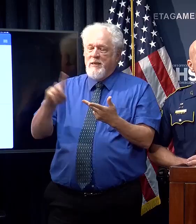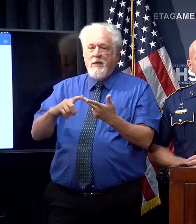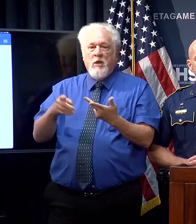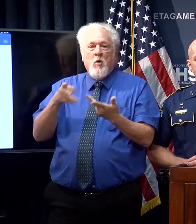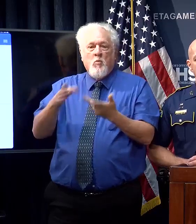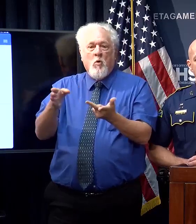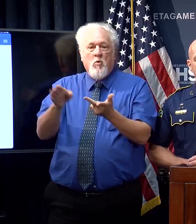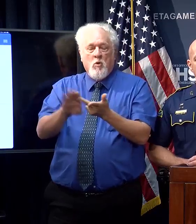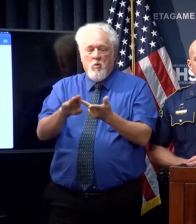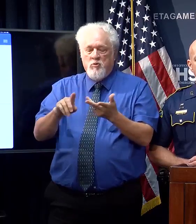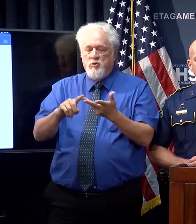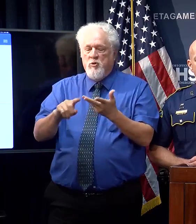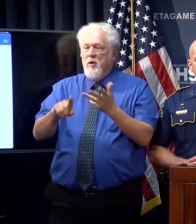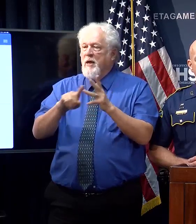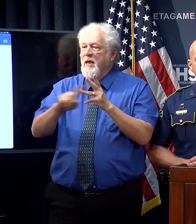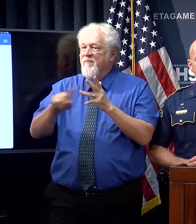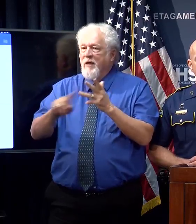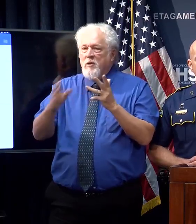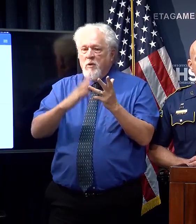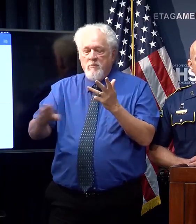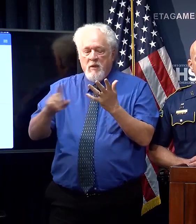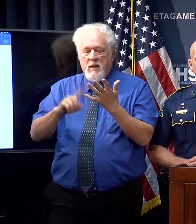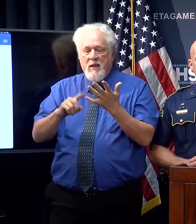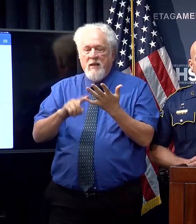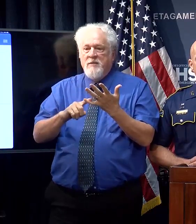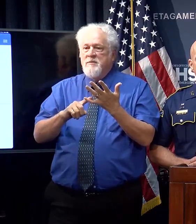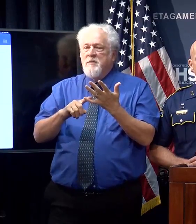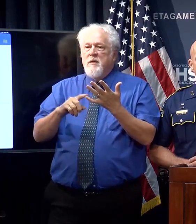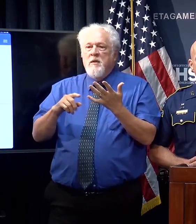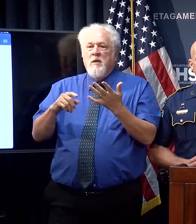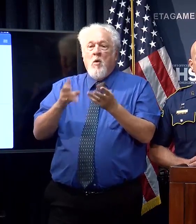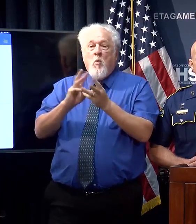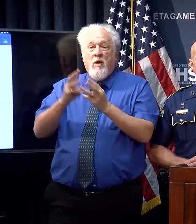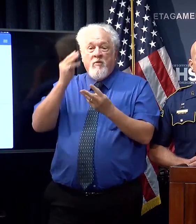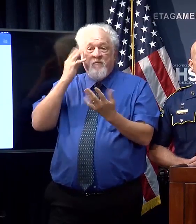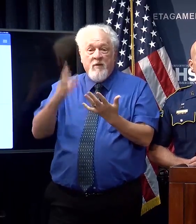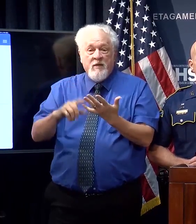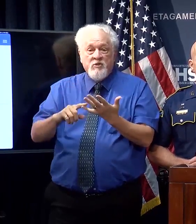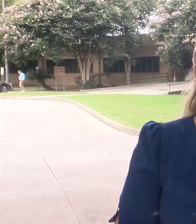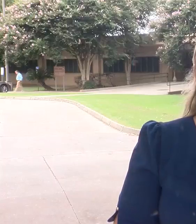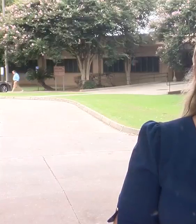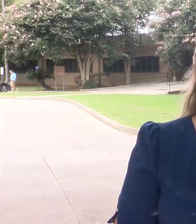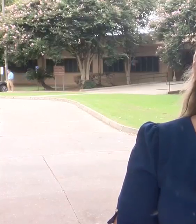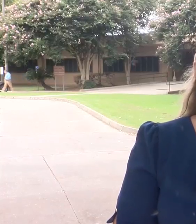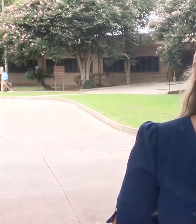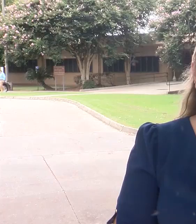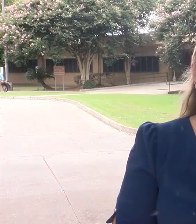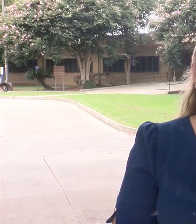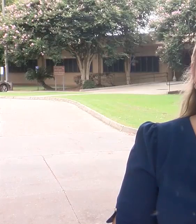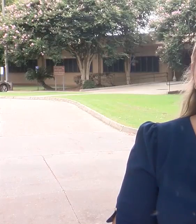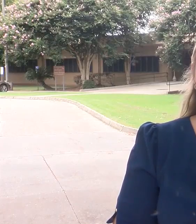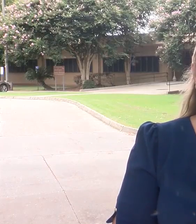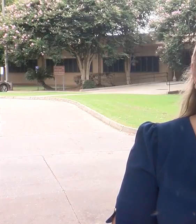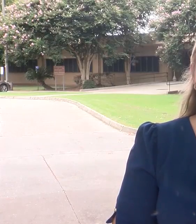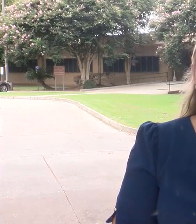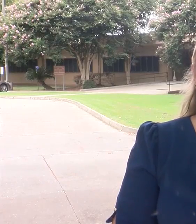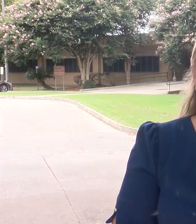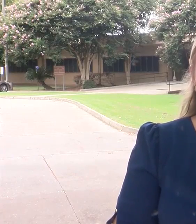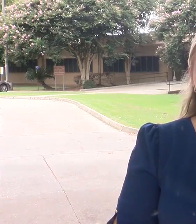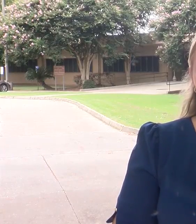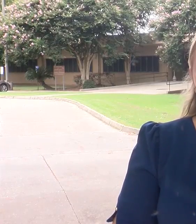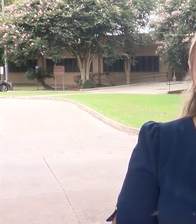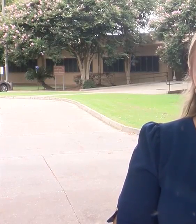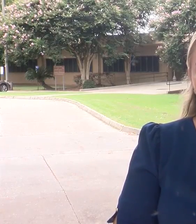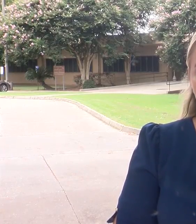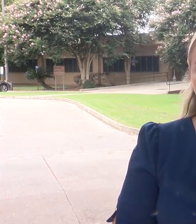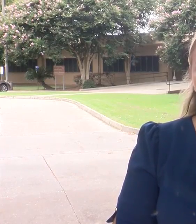plans, weather information, as I said earlier, an emergency preparedness guide. The governor will continue to give out any updates